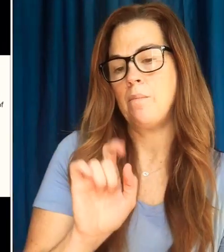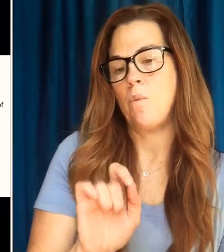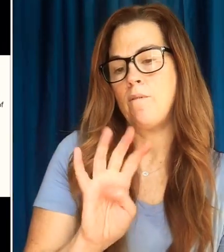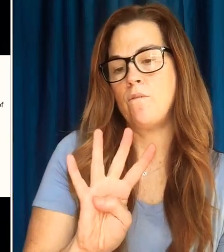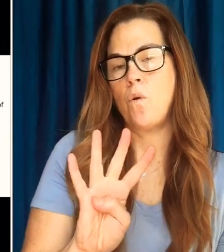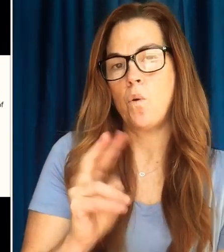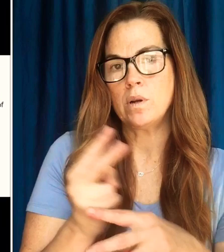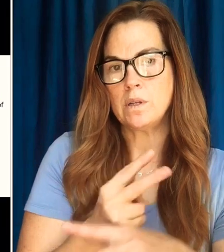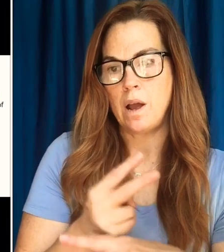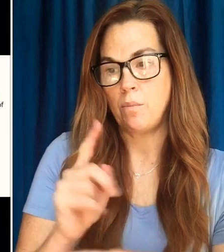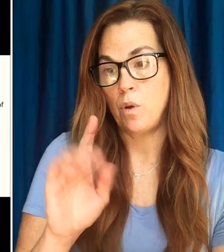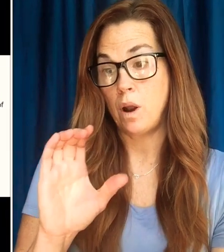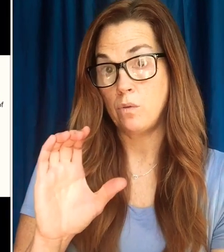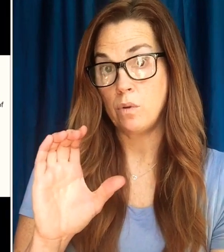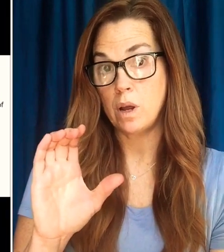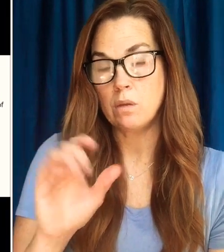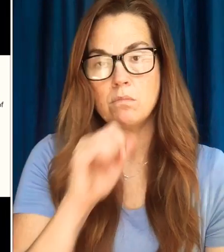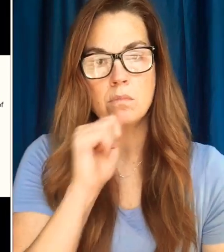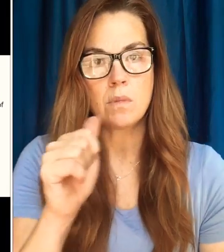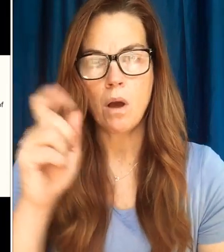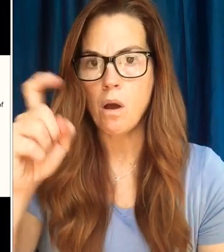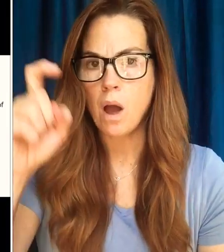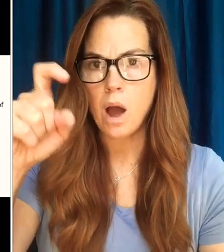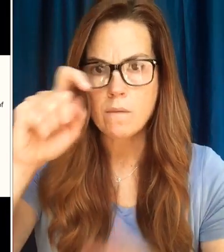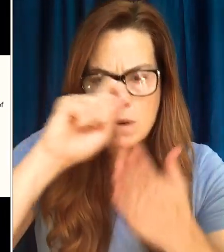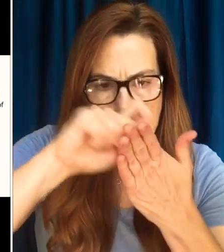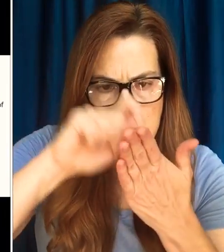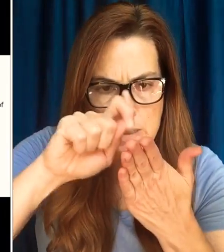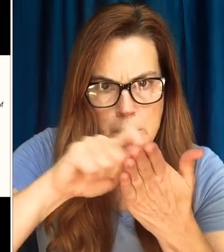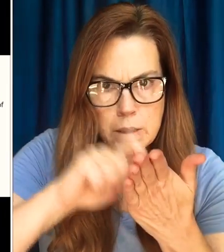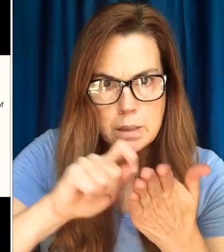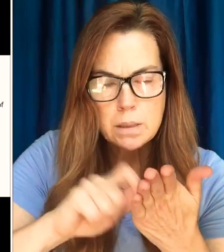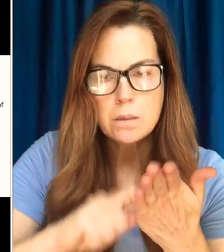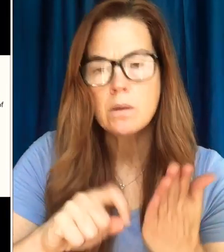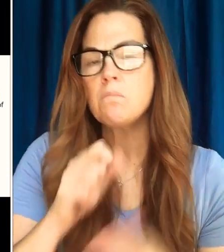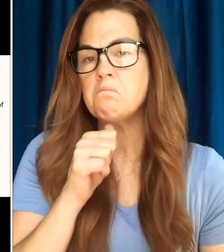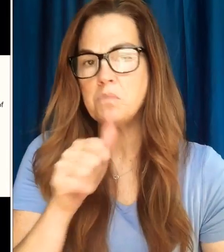there's no need for long scratch work and there's no need for a calculator.